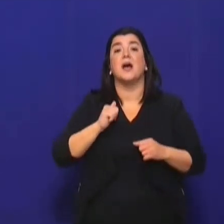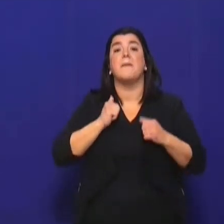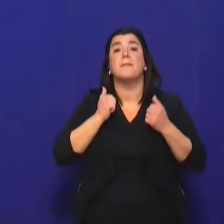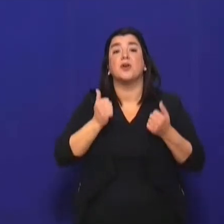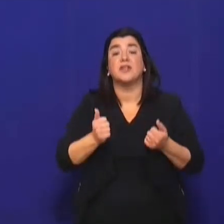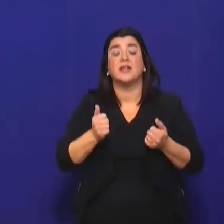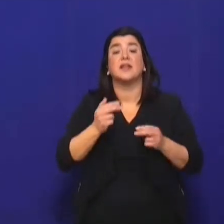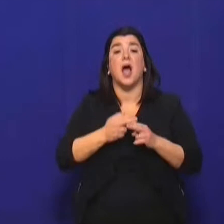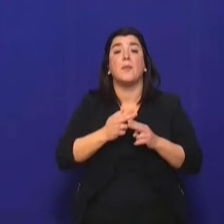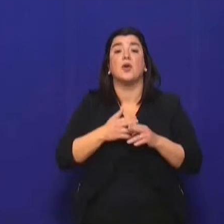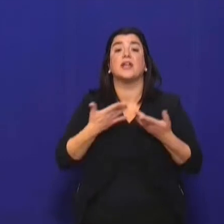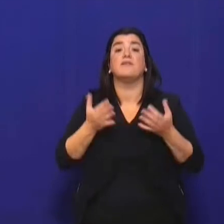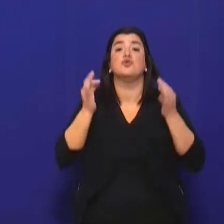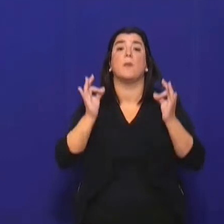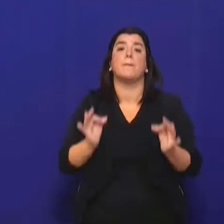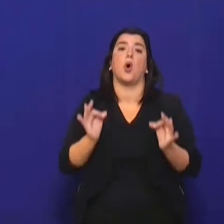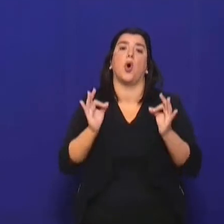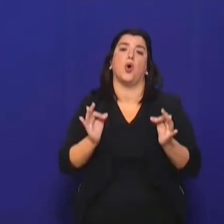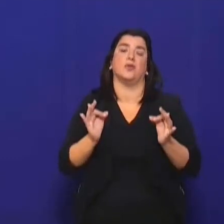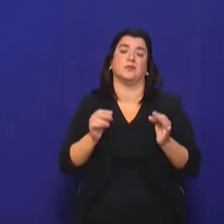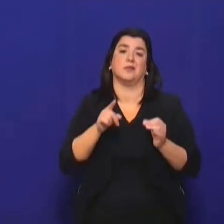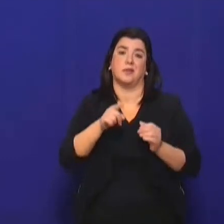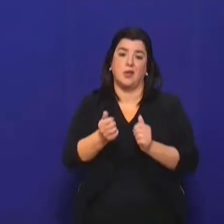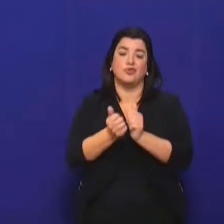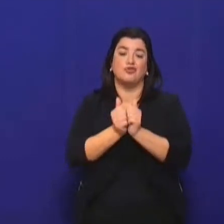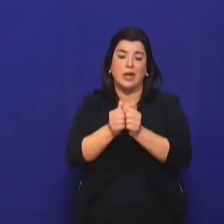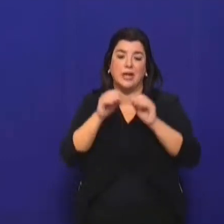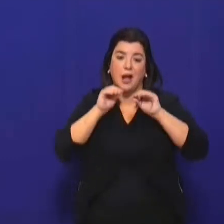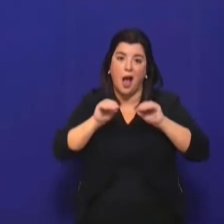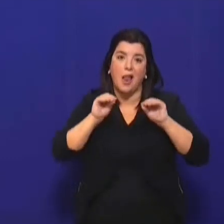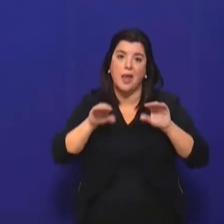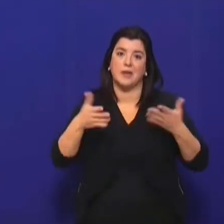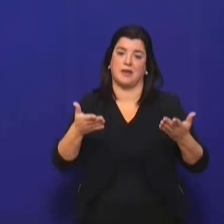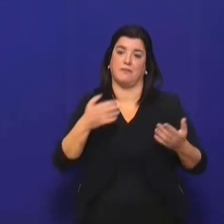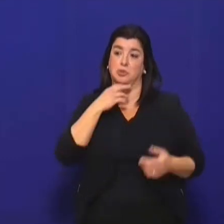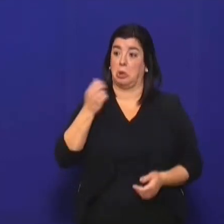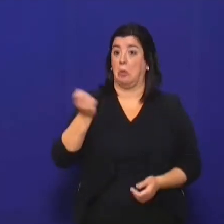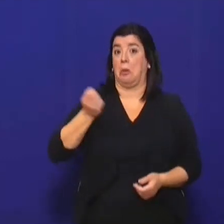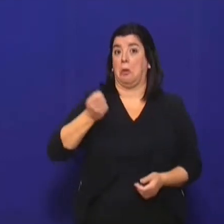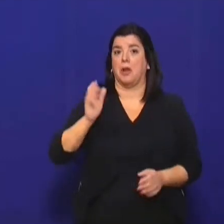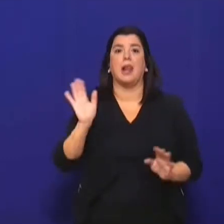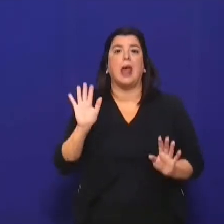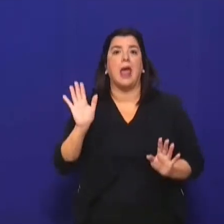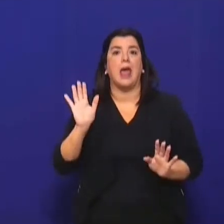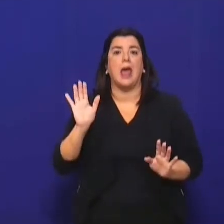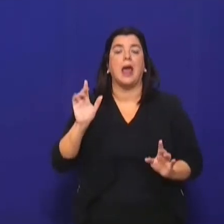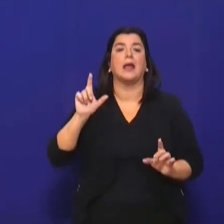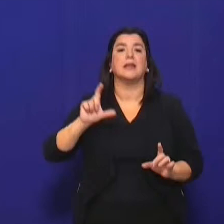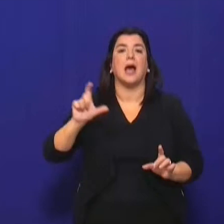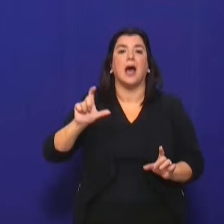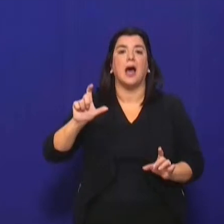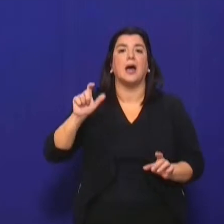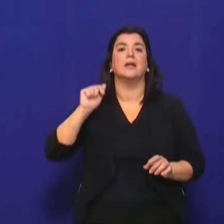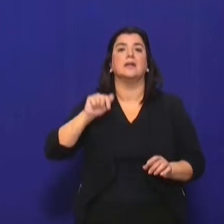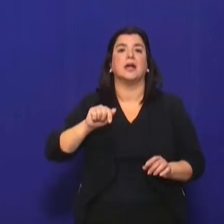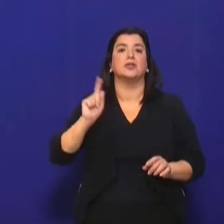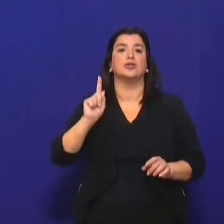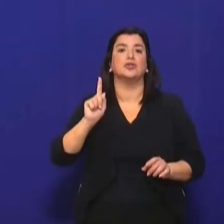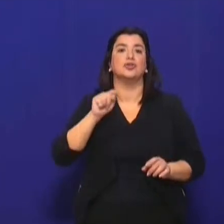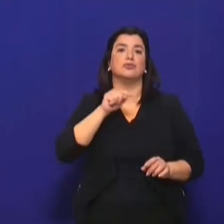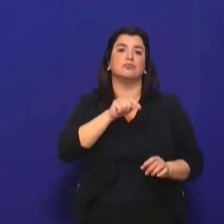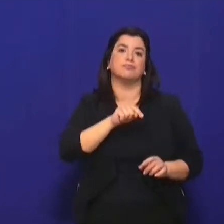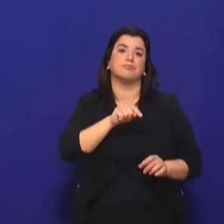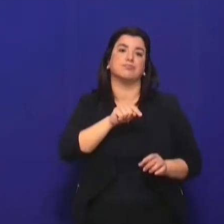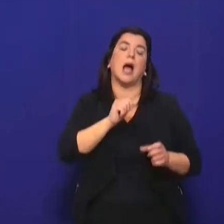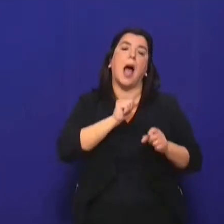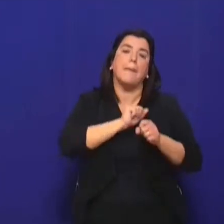qed isir propju minn nies li diġà ġew imħarġa, ħalli aħna nkunu żgur li dan qegħdin jiġu kif propju suppost u anka kif